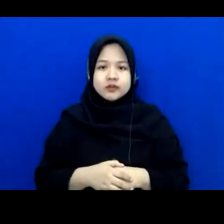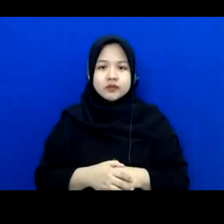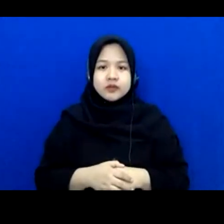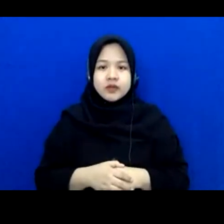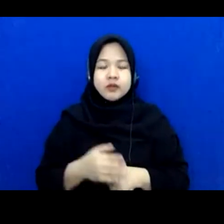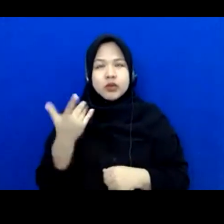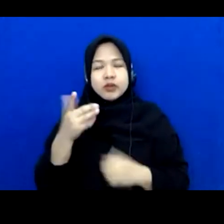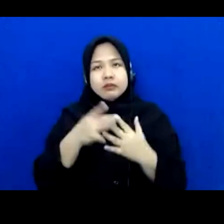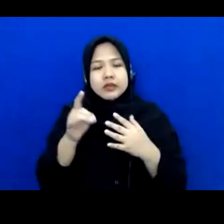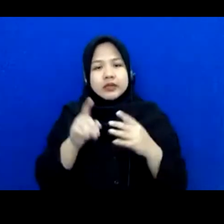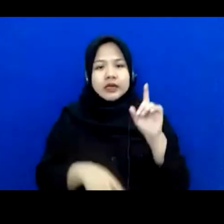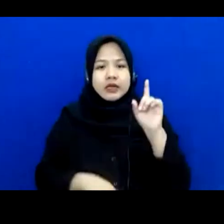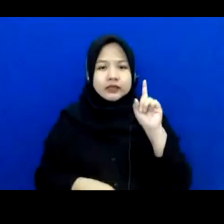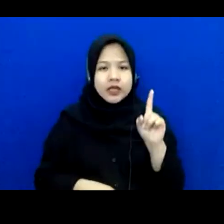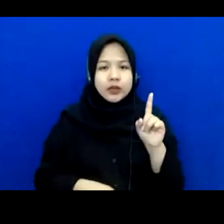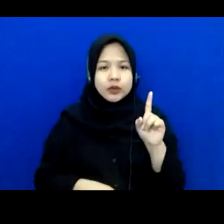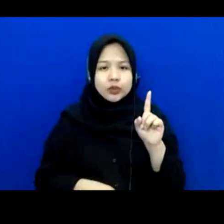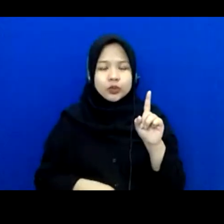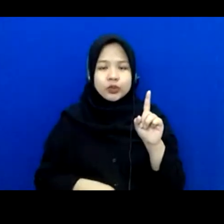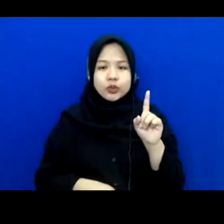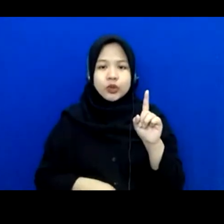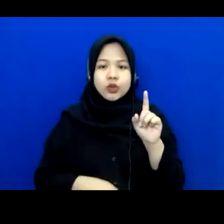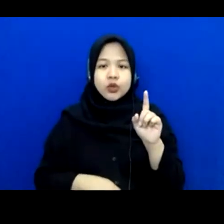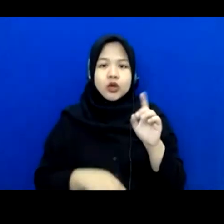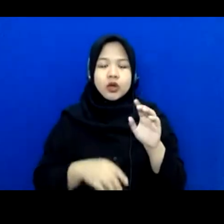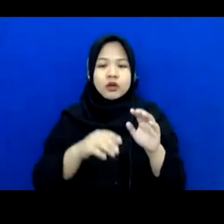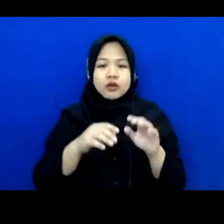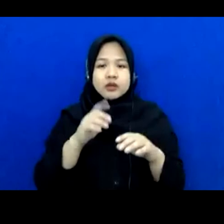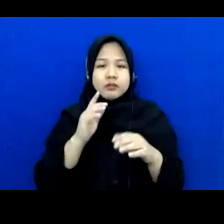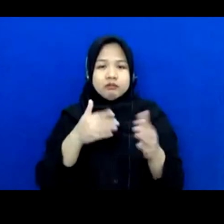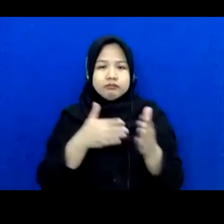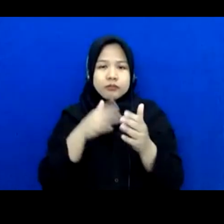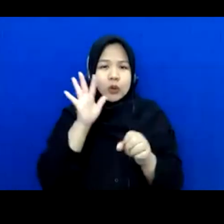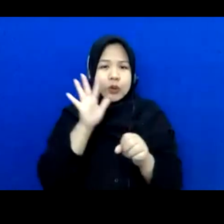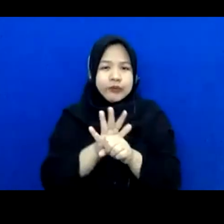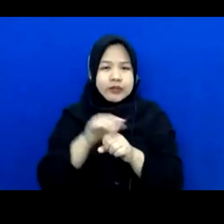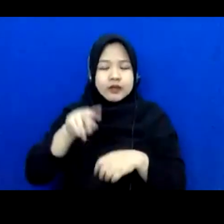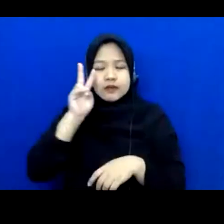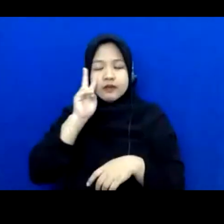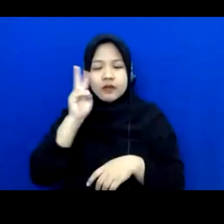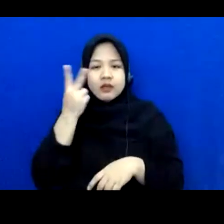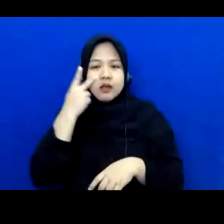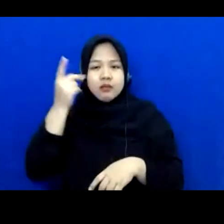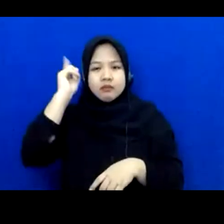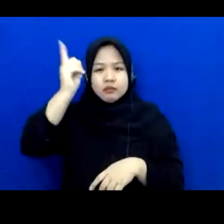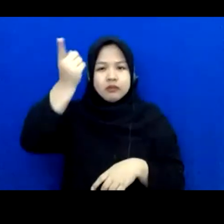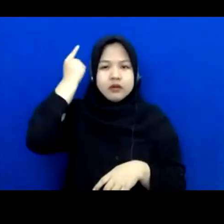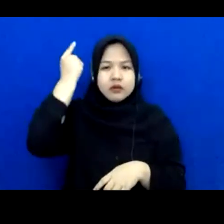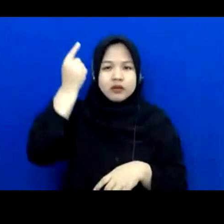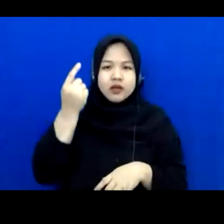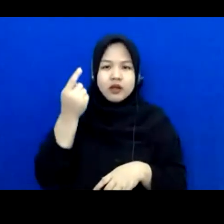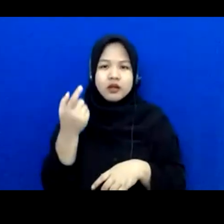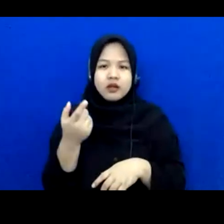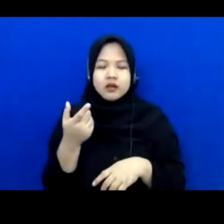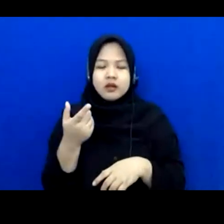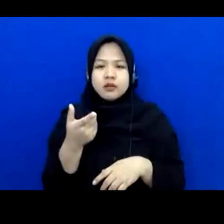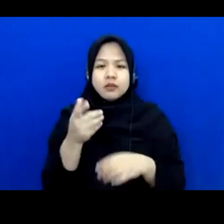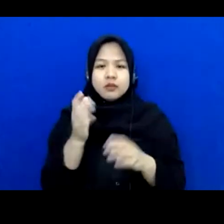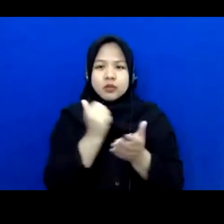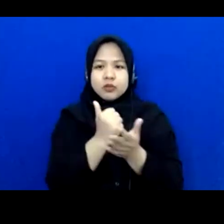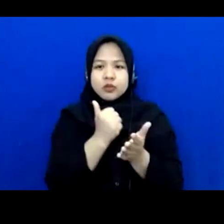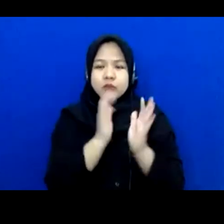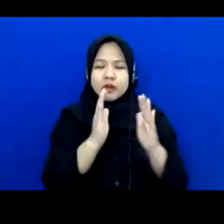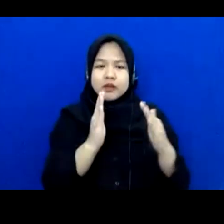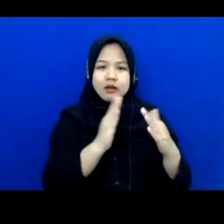one, which is that COVID in Vietnam, the government took an approach quite similar to Australia, actually, which